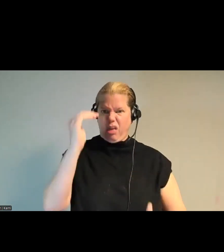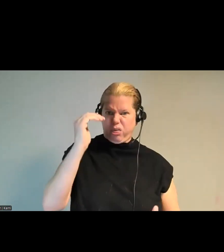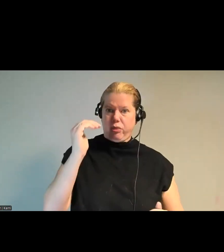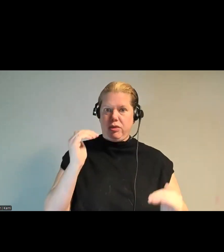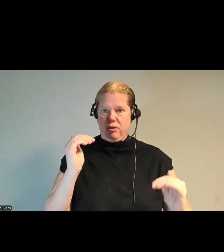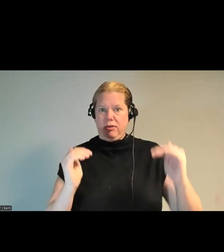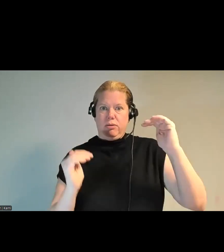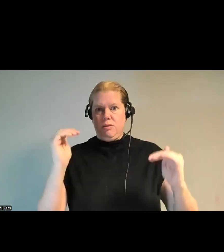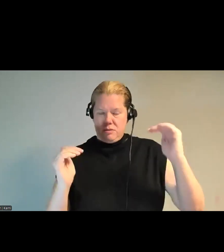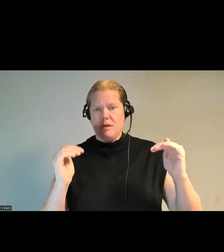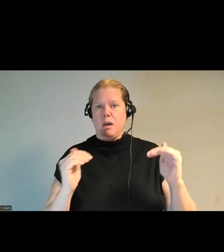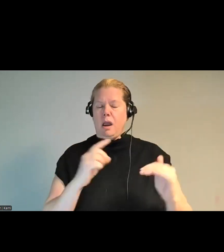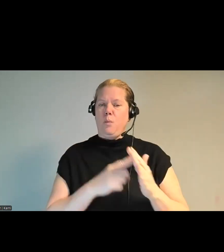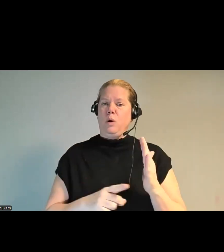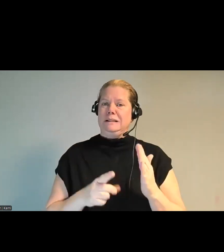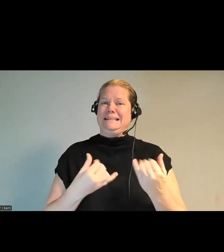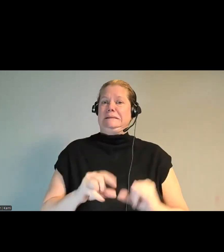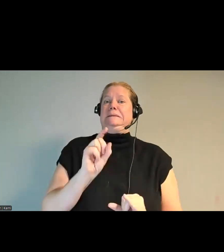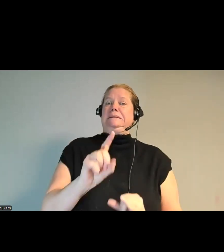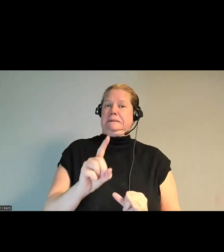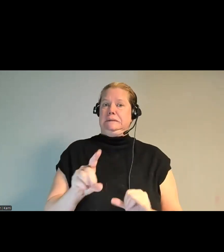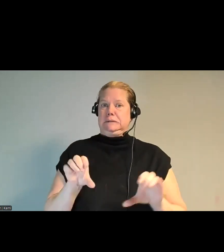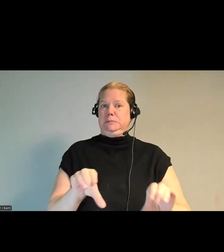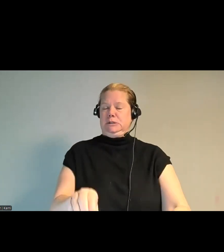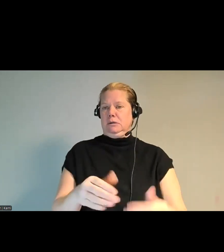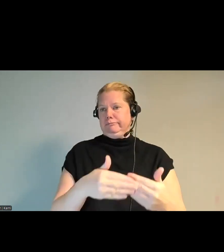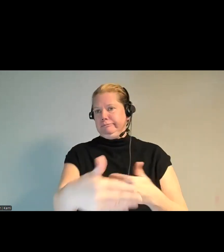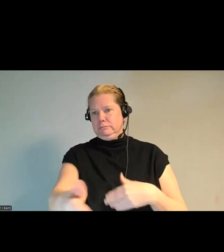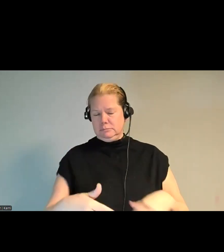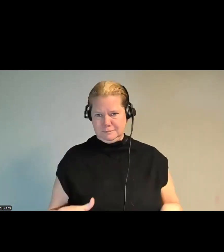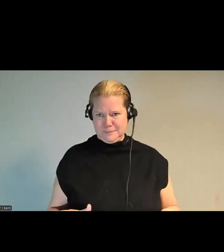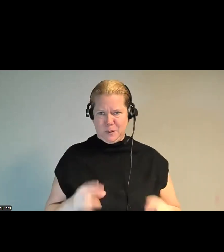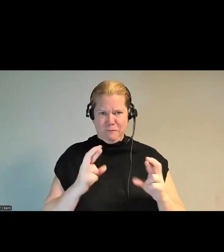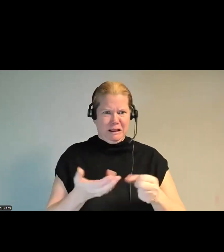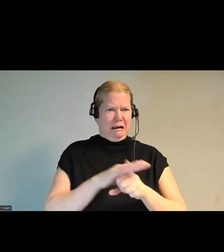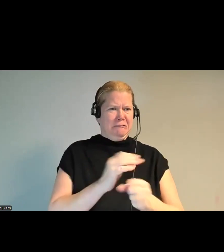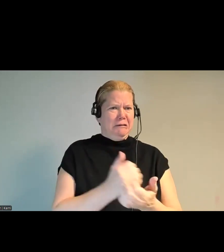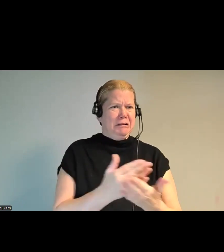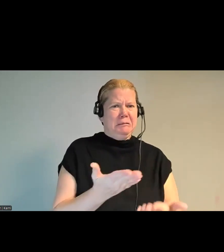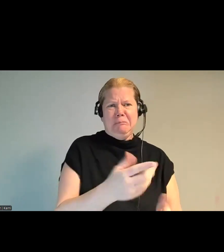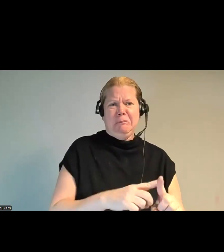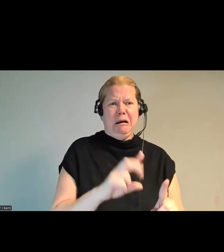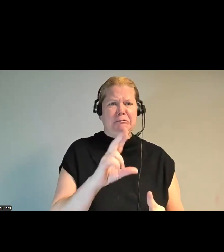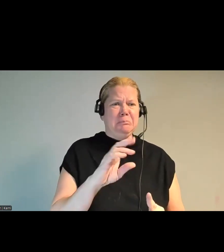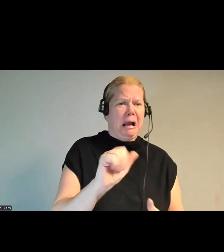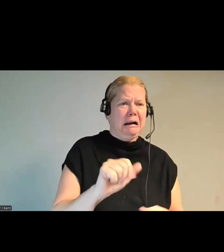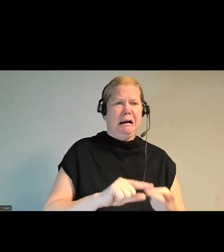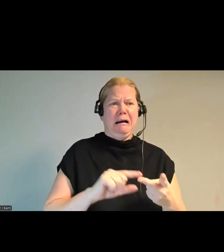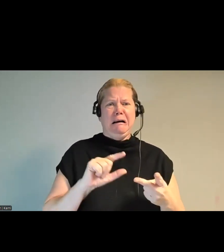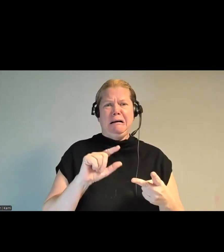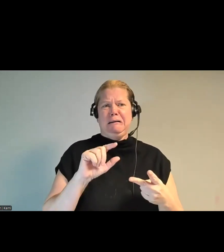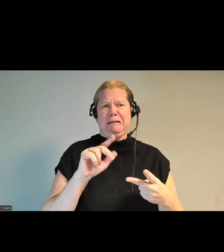done. So I hope that covered everything, but Kathleen and Rebecca, feel free to pipe in if there's things I didn't speak